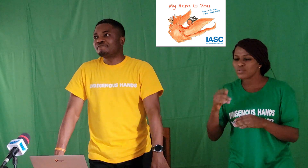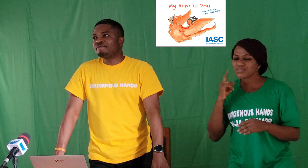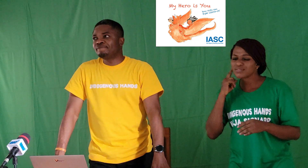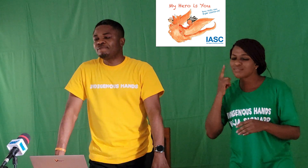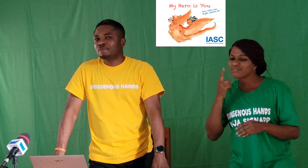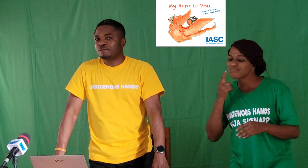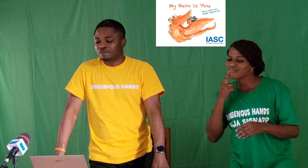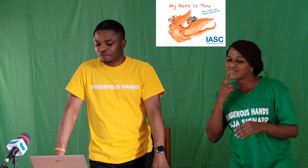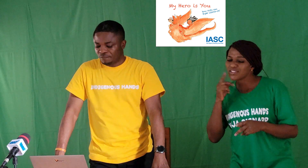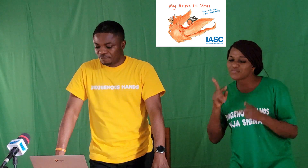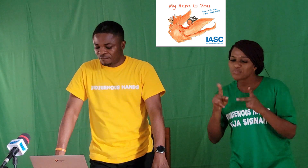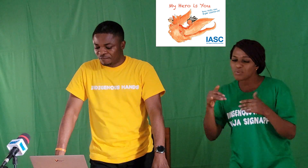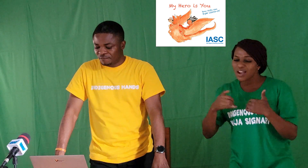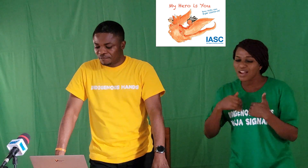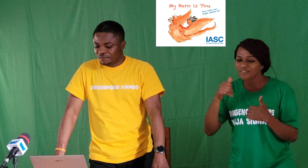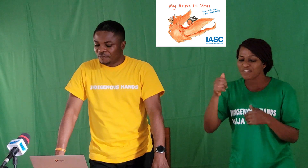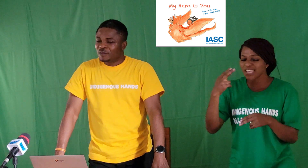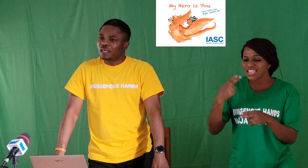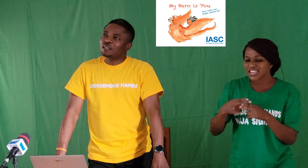said,